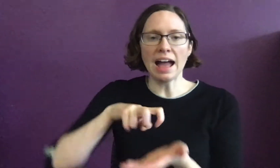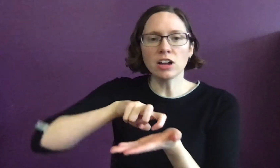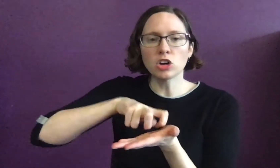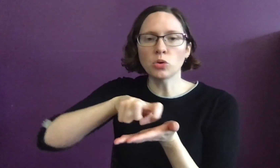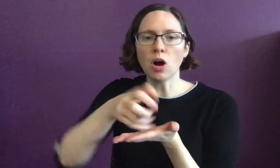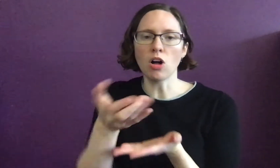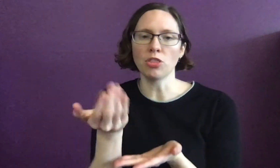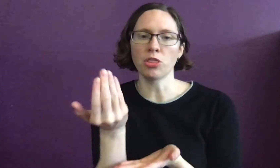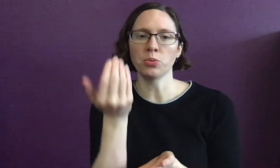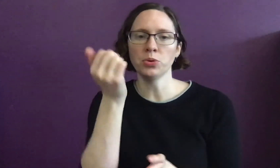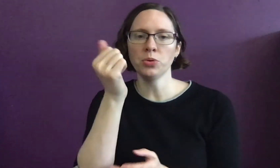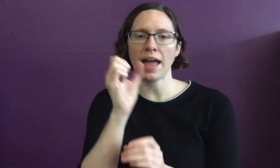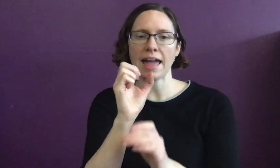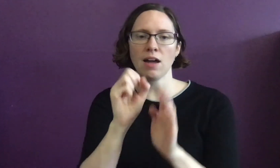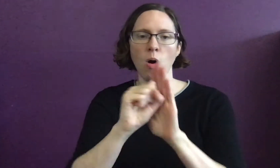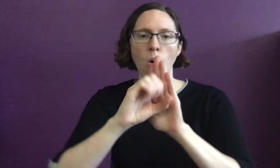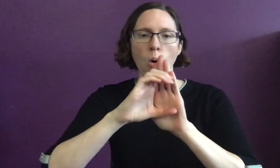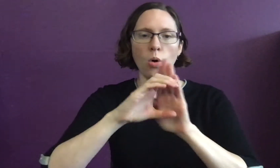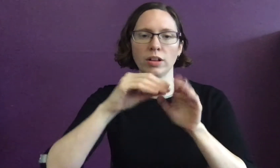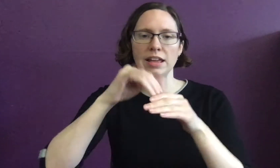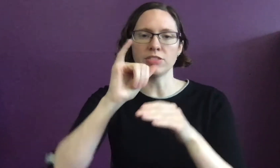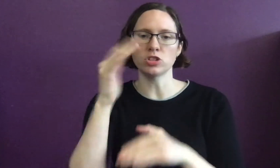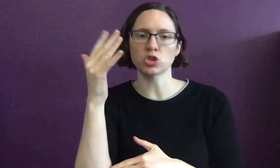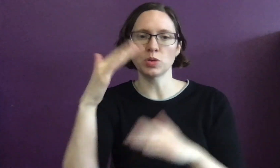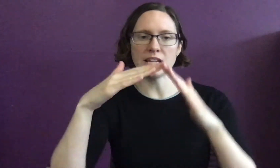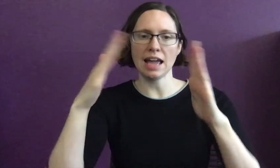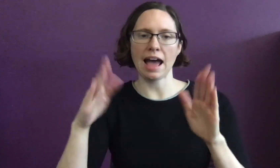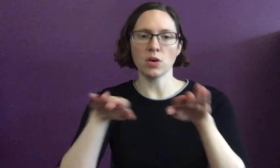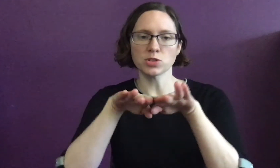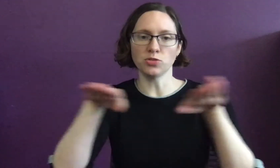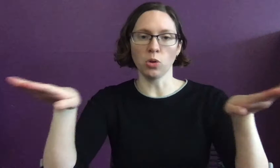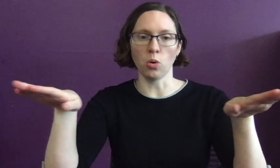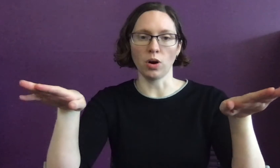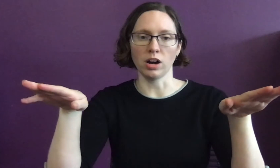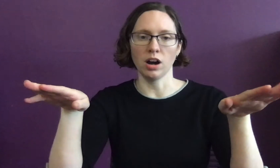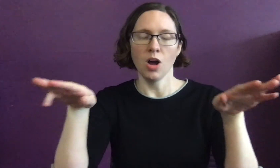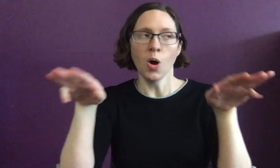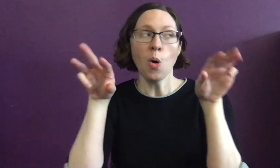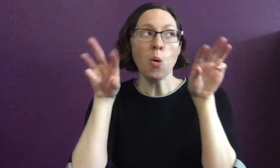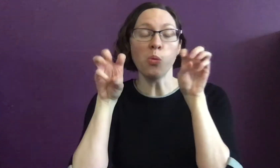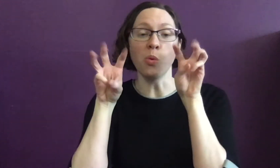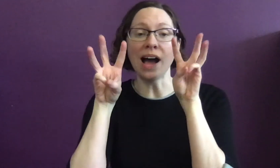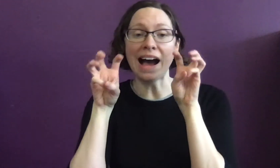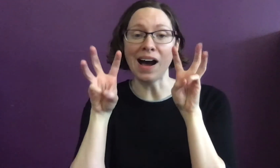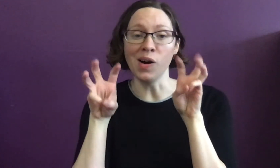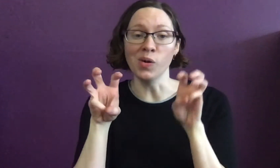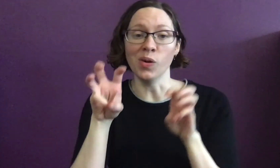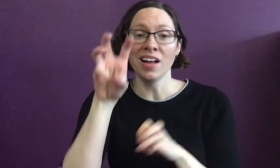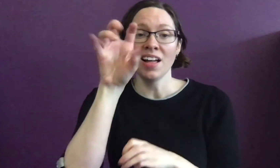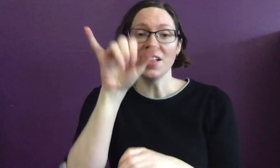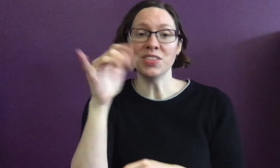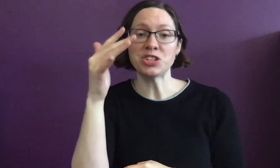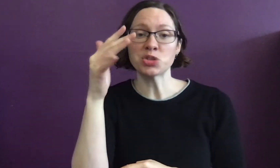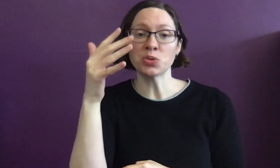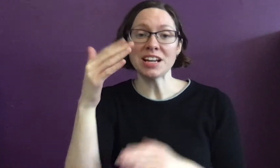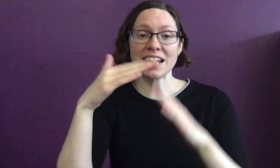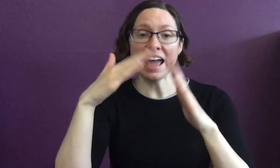Jack crawled through a hole in the tree house floor. Wow, the tree